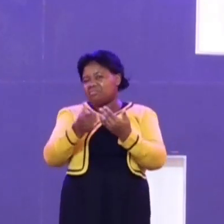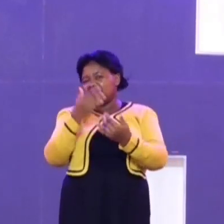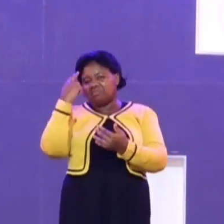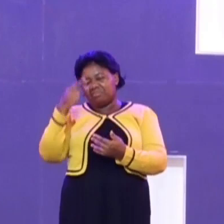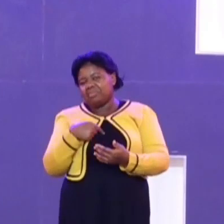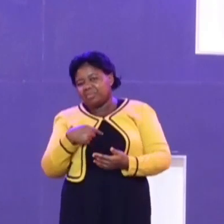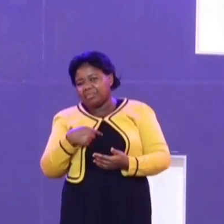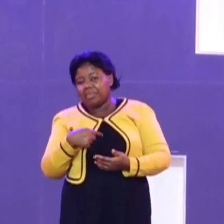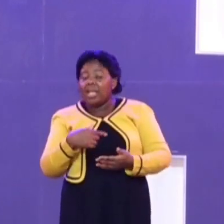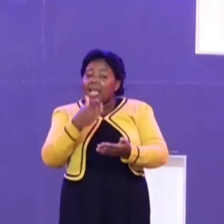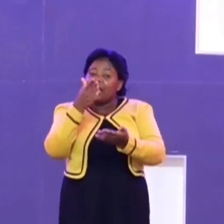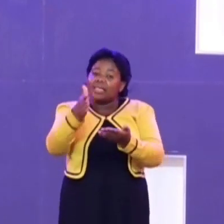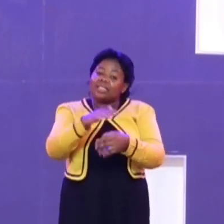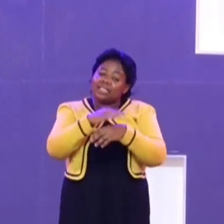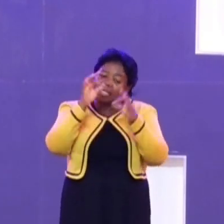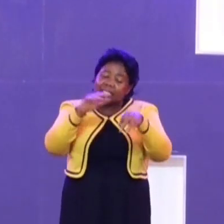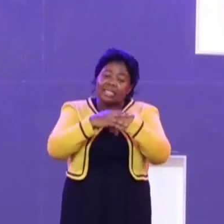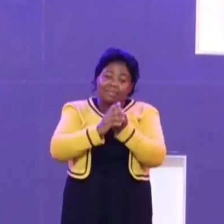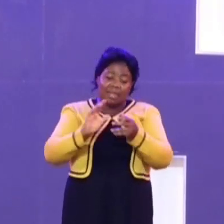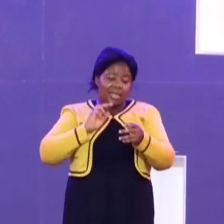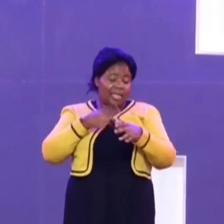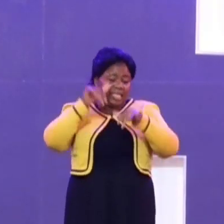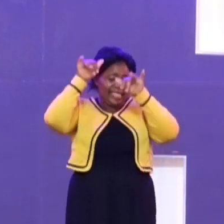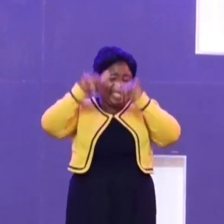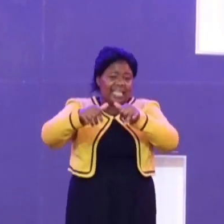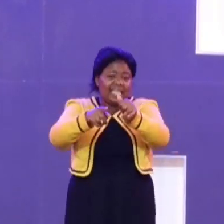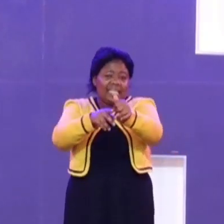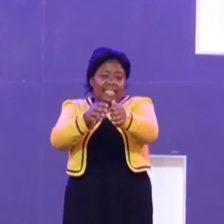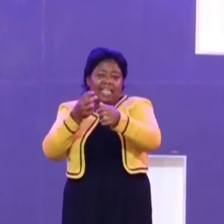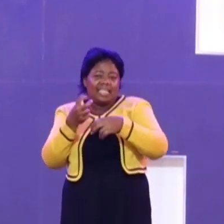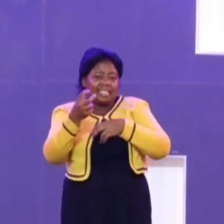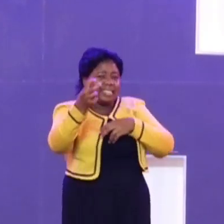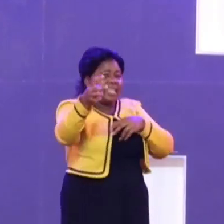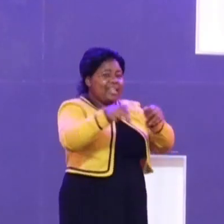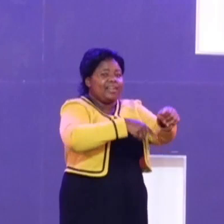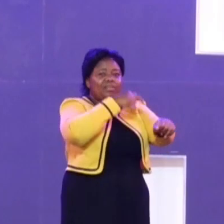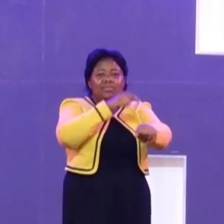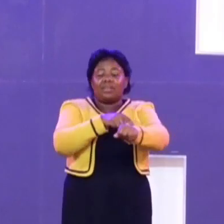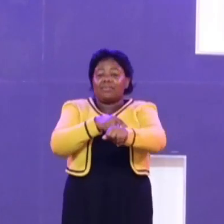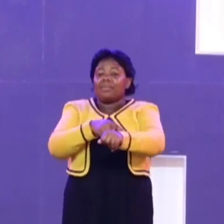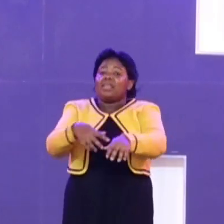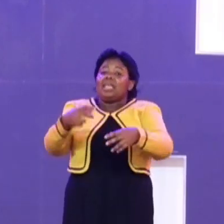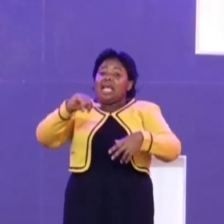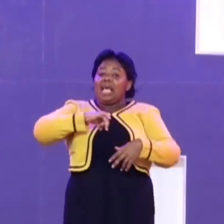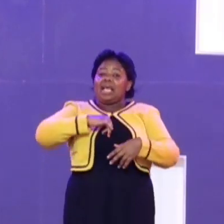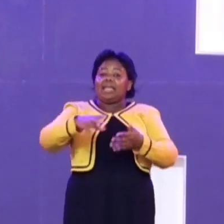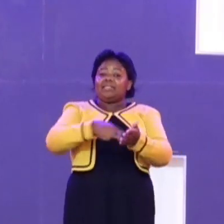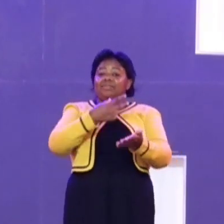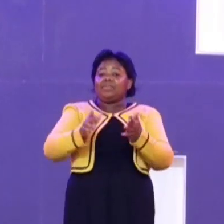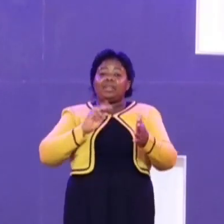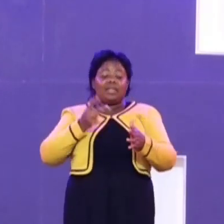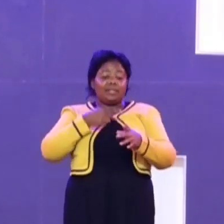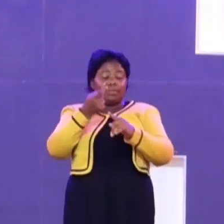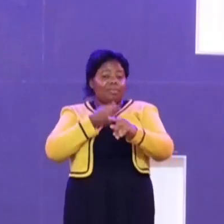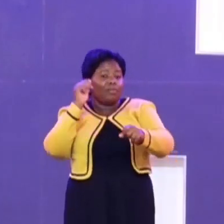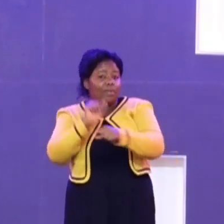Bino bitukereyeseza mu lugendo. Such things have made us to delay in the journey. Nze atulemeseza okukolera mu bifo ebyenjawulo. I has stopped us from